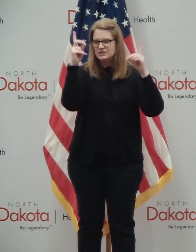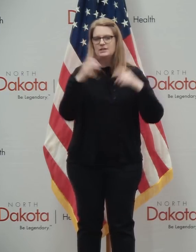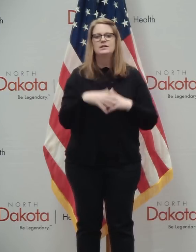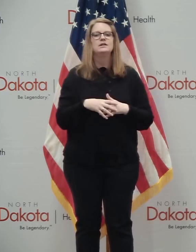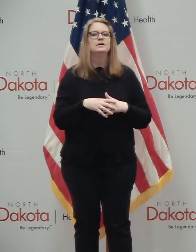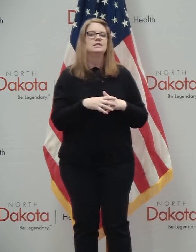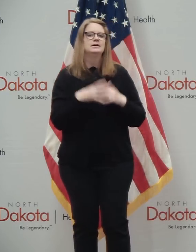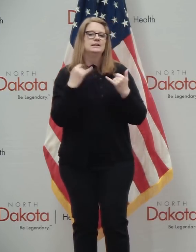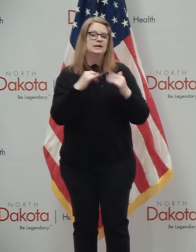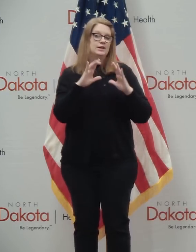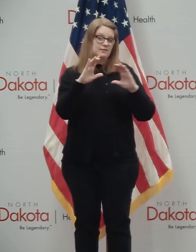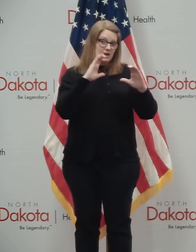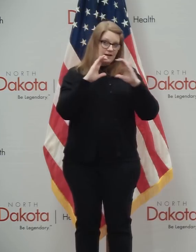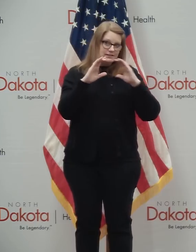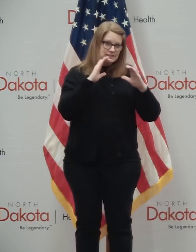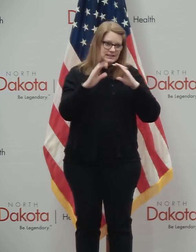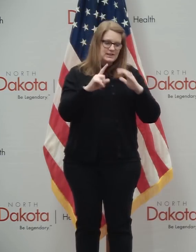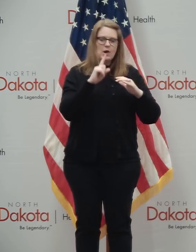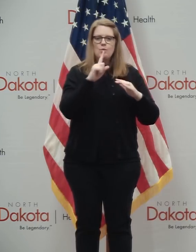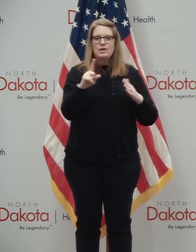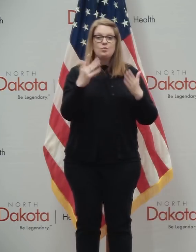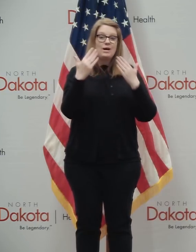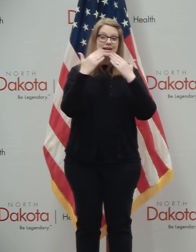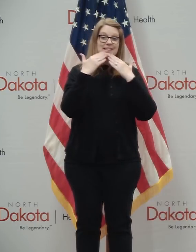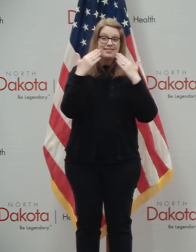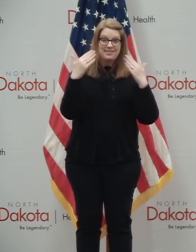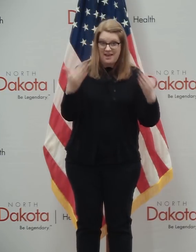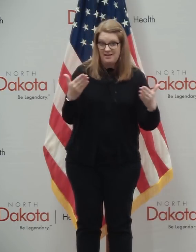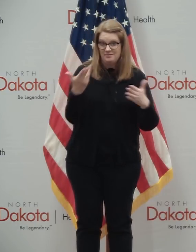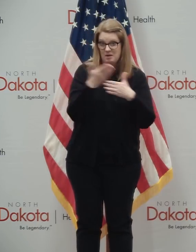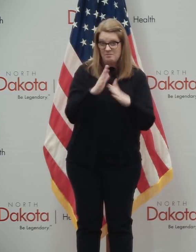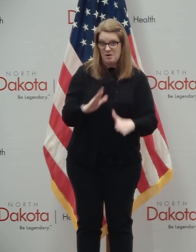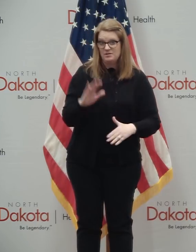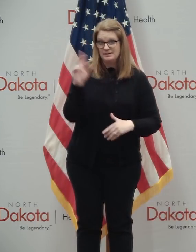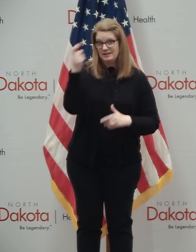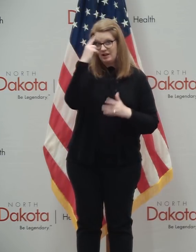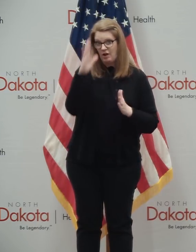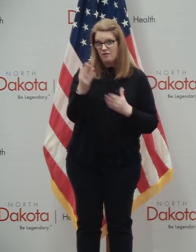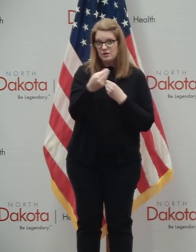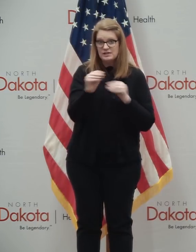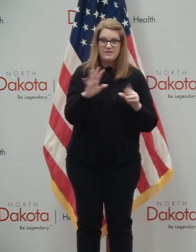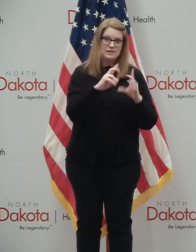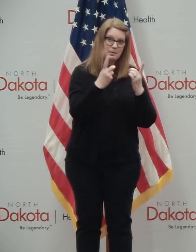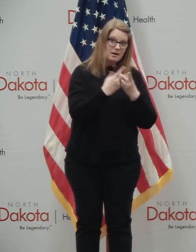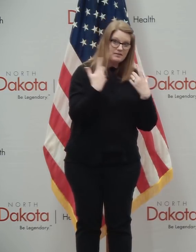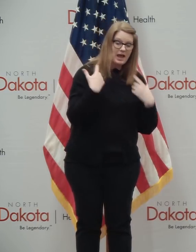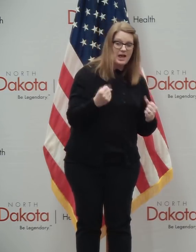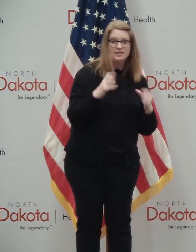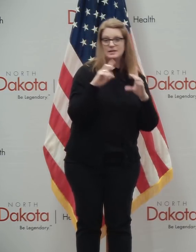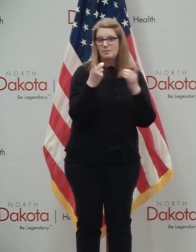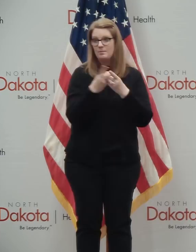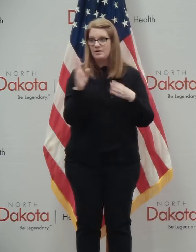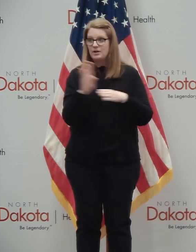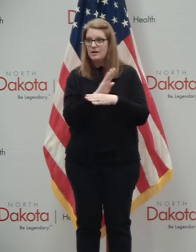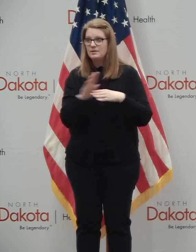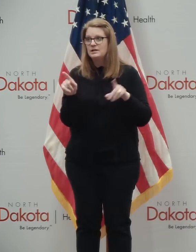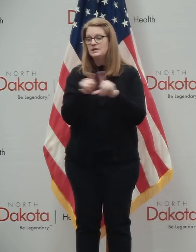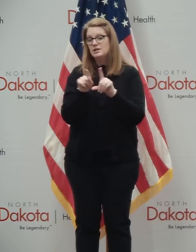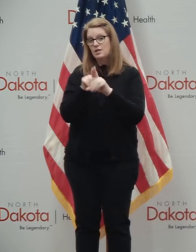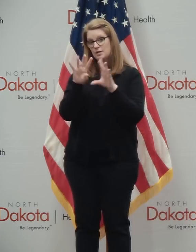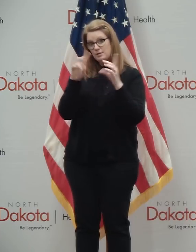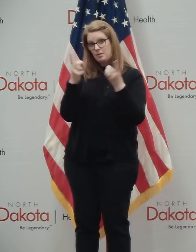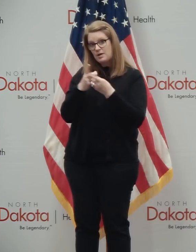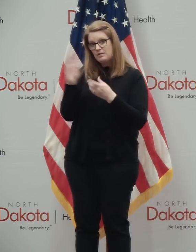have that conversation today, I truly want to thank my partners in the governor's office, the Department of Health, the Department of Commerce, and the Department of